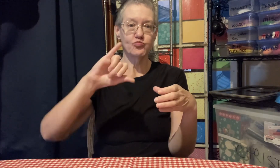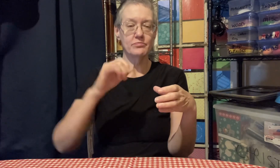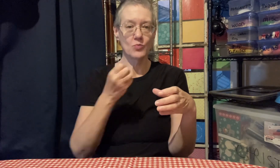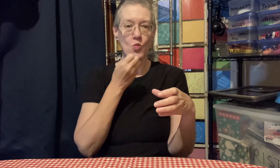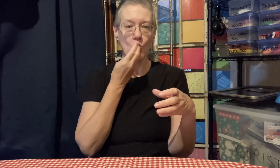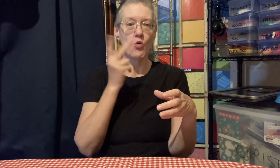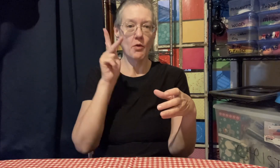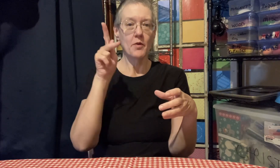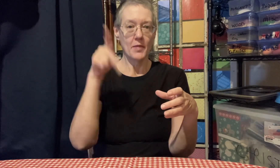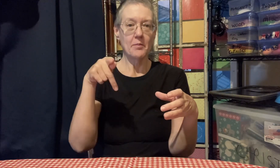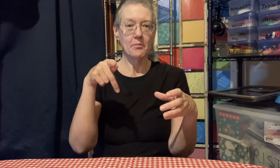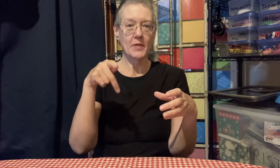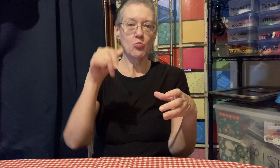chocolate.